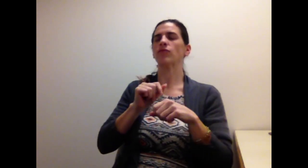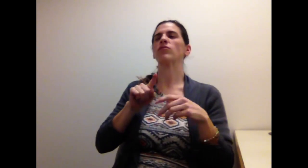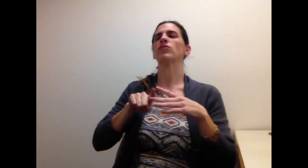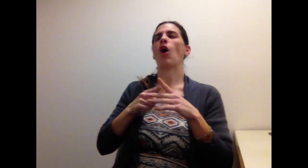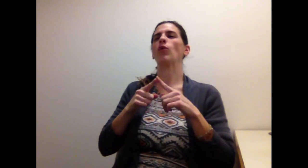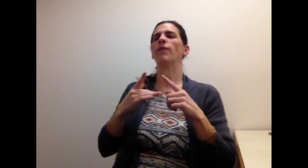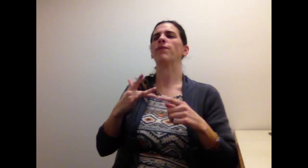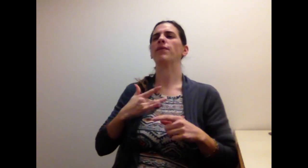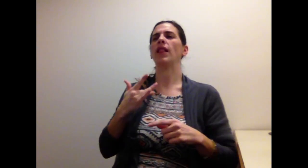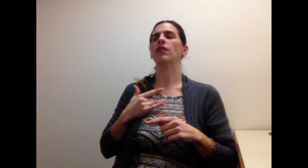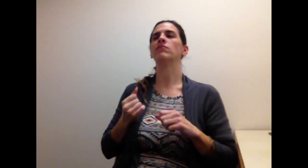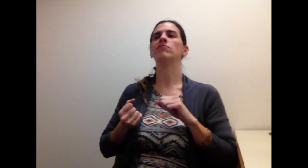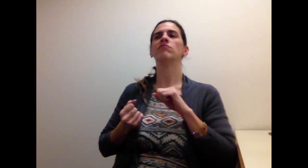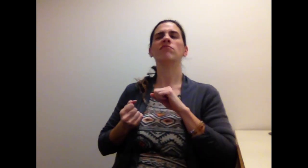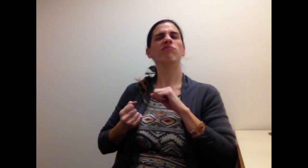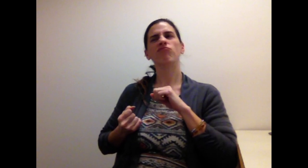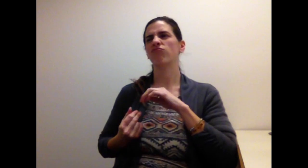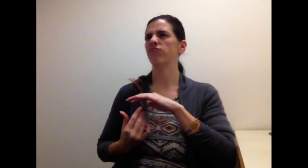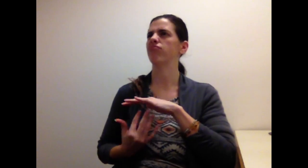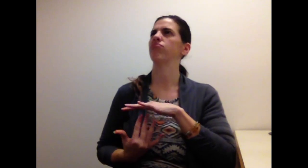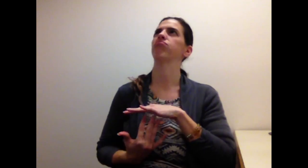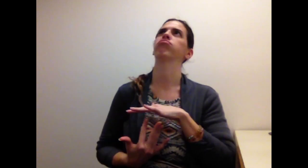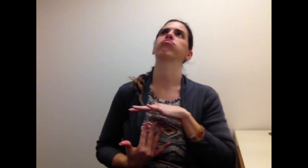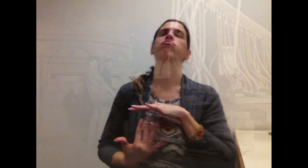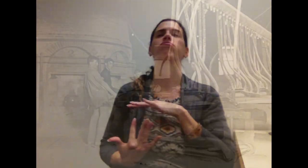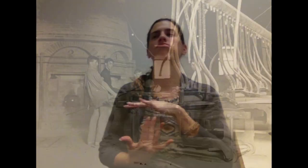feel resentment.